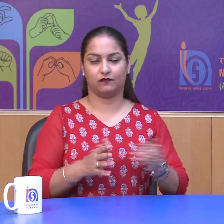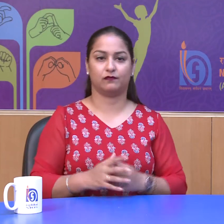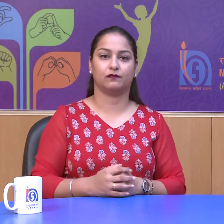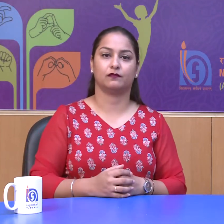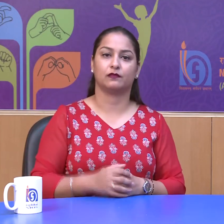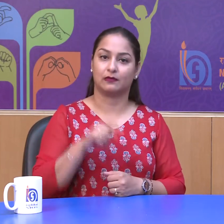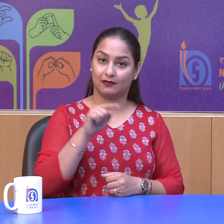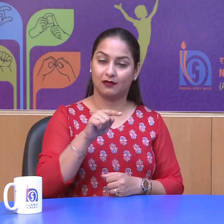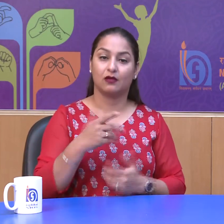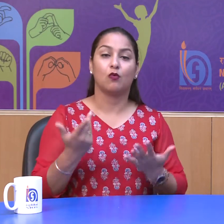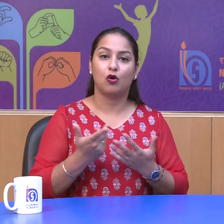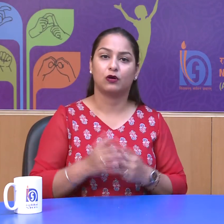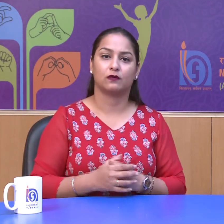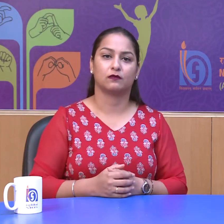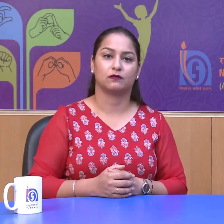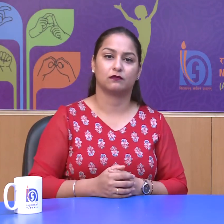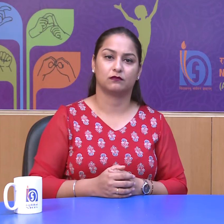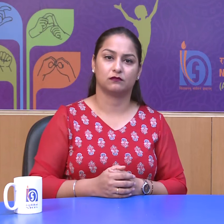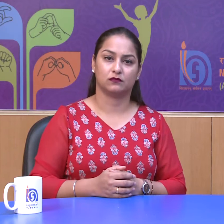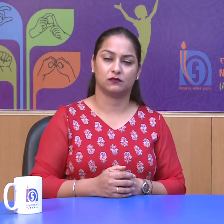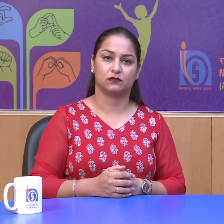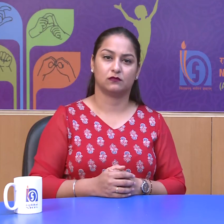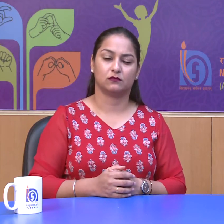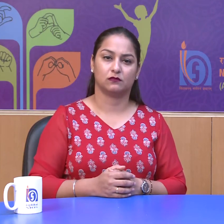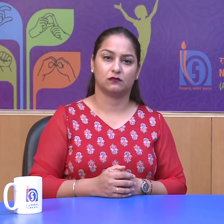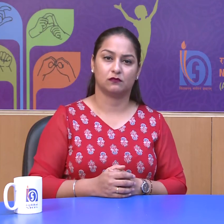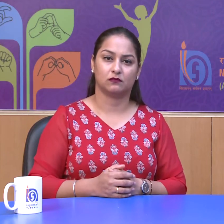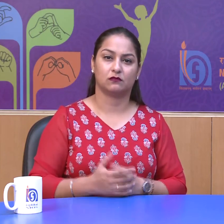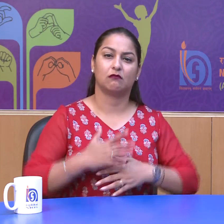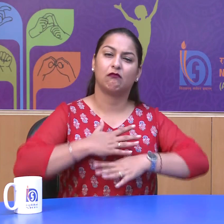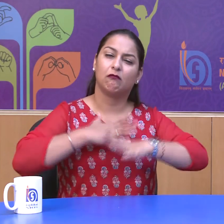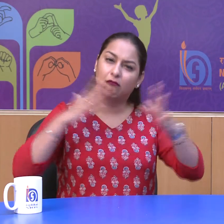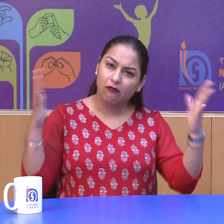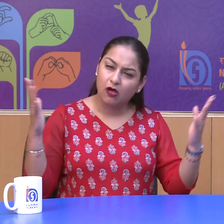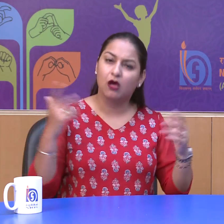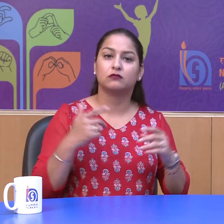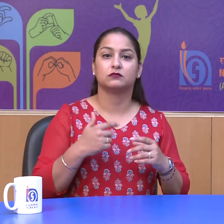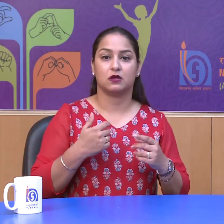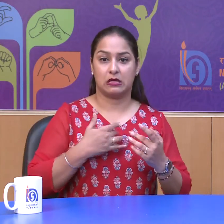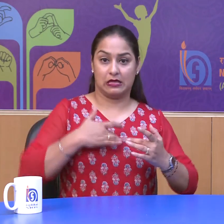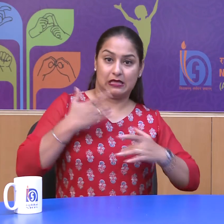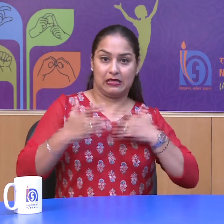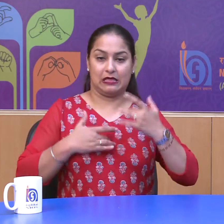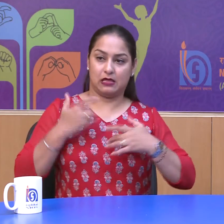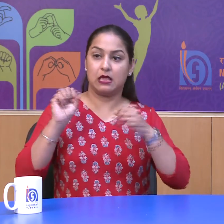These are watched and heard by the vast majority of population.